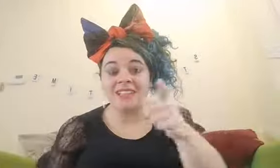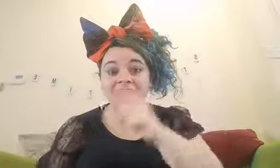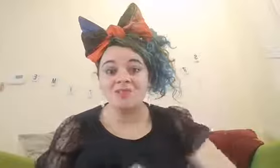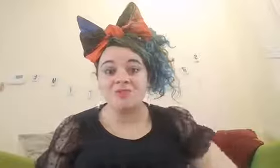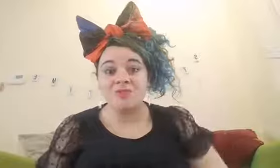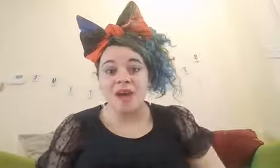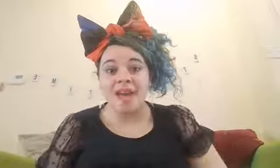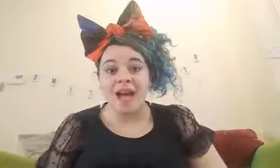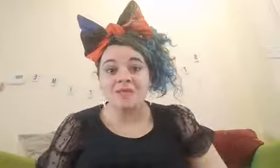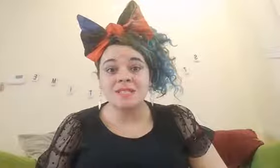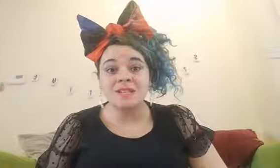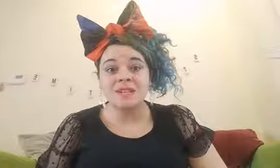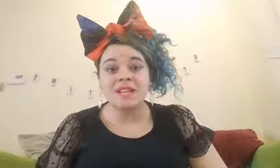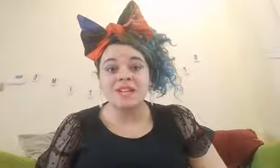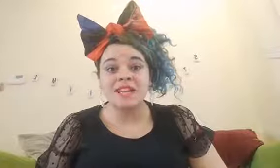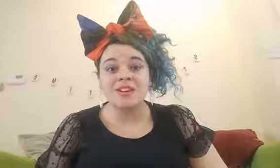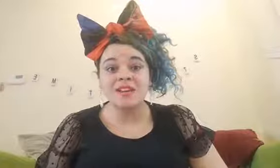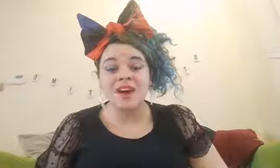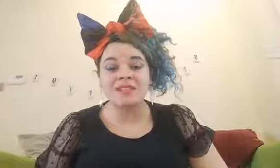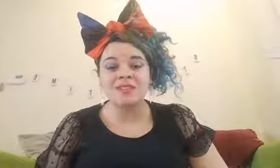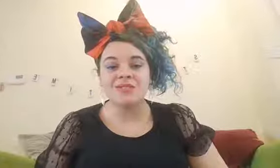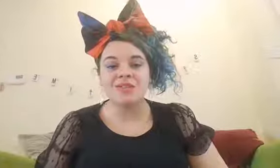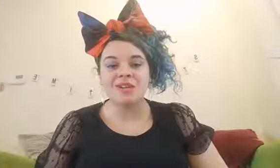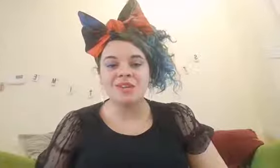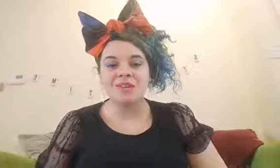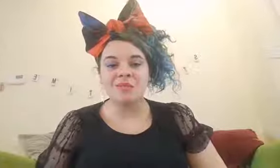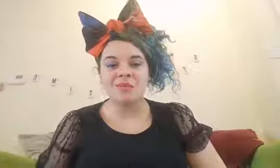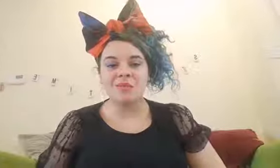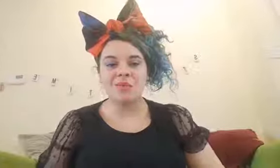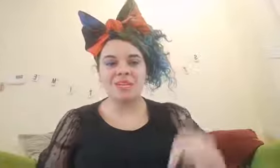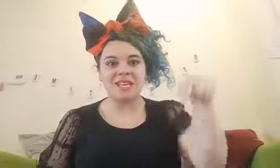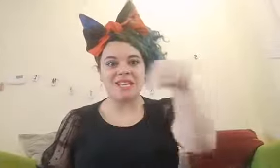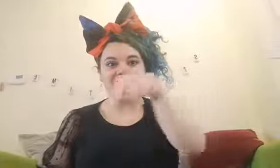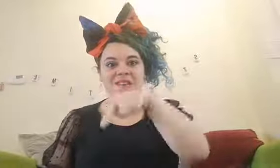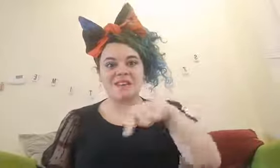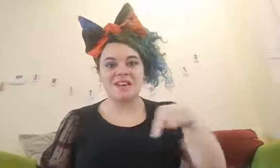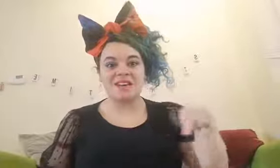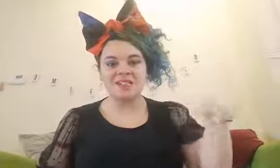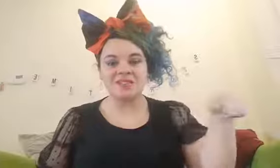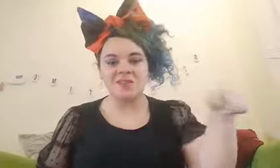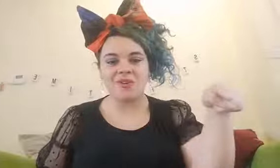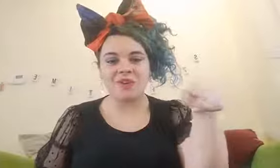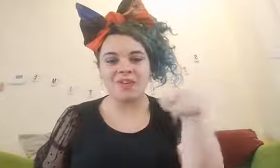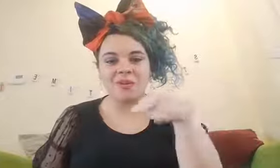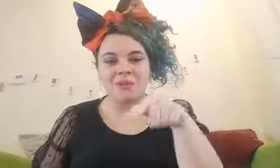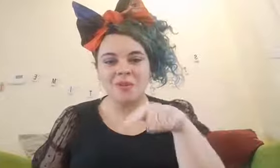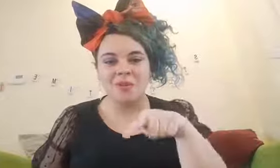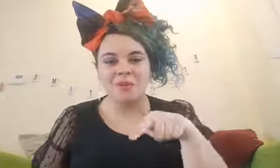That's right. Absolutely. In a nice rocky pool. He lives in a nice rocky pool.